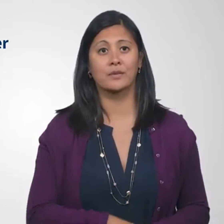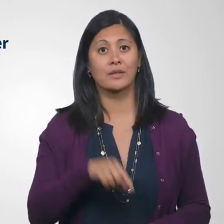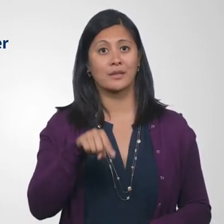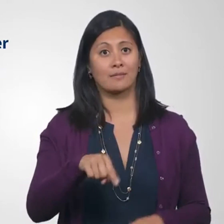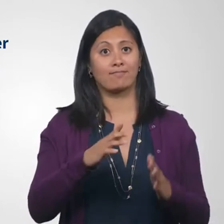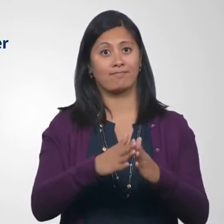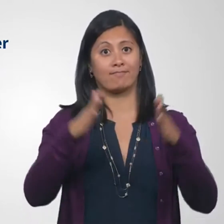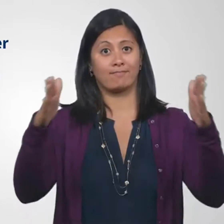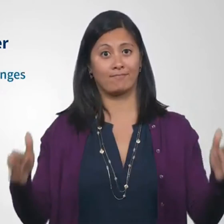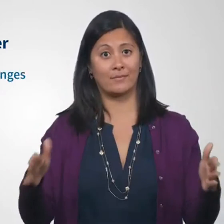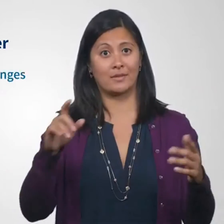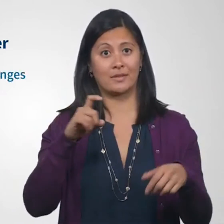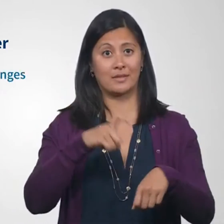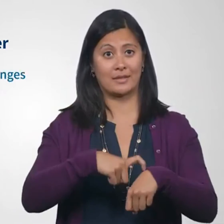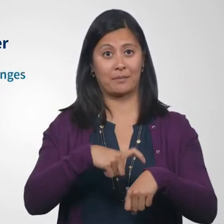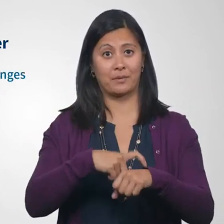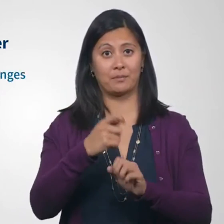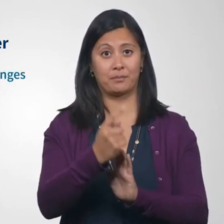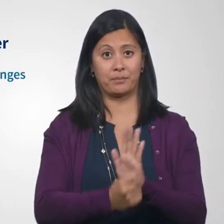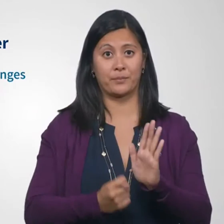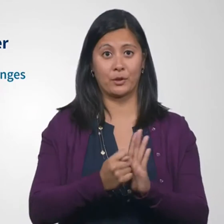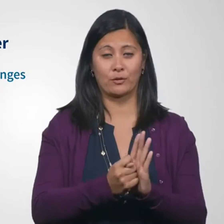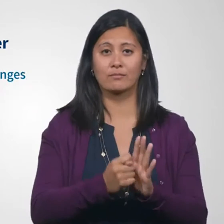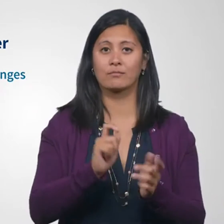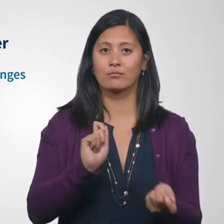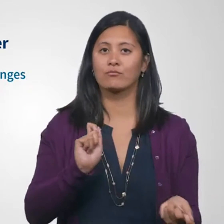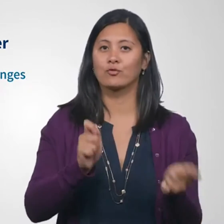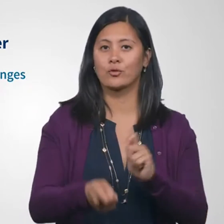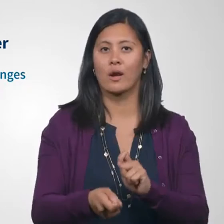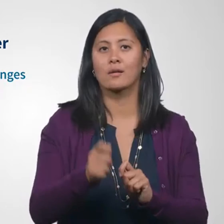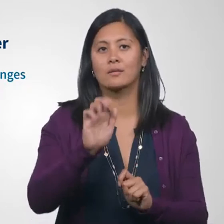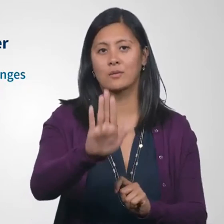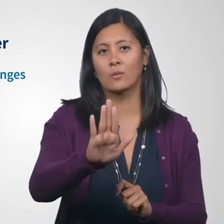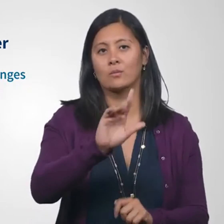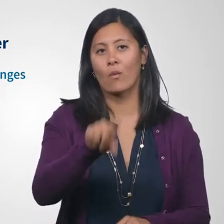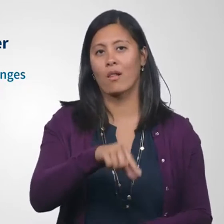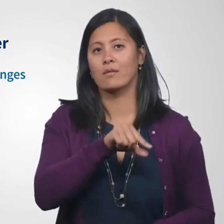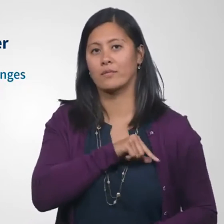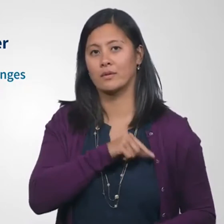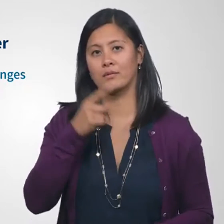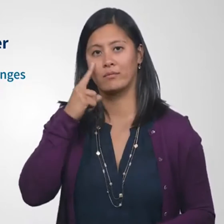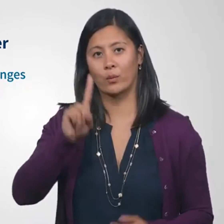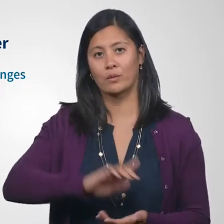The statutory period changes based on how you qualify for naturalization.